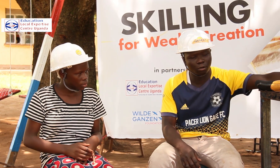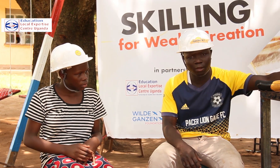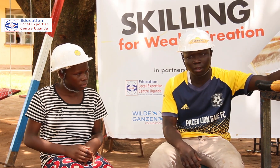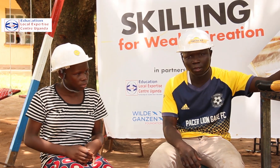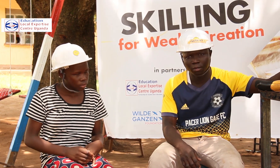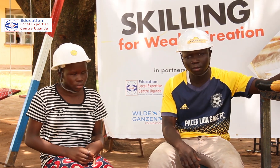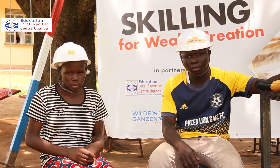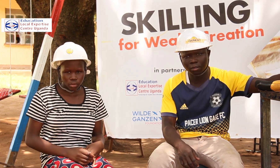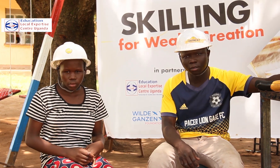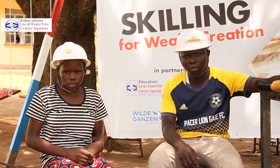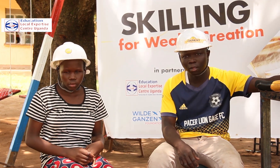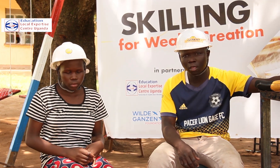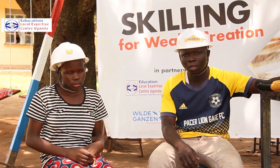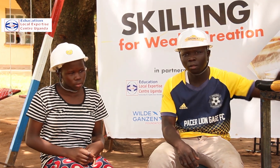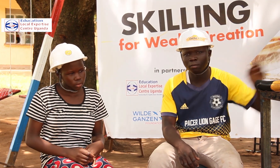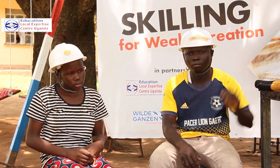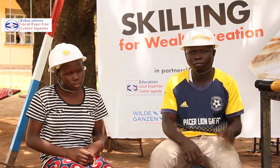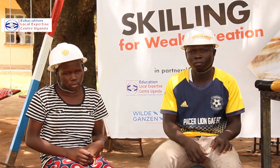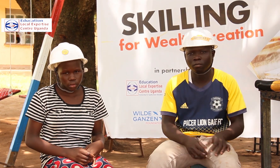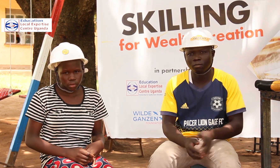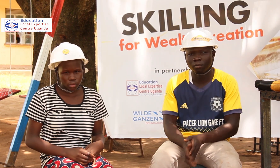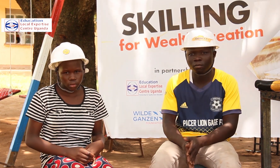This drawing.